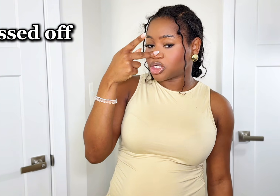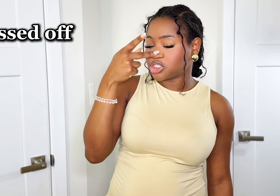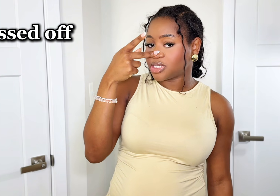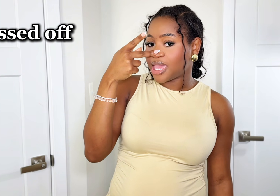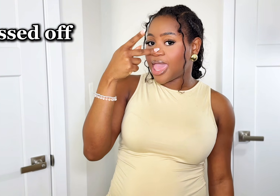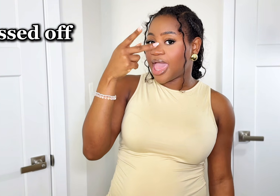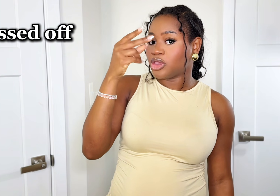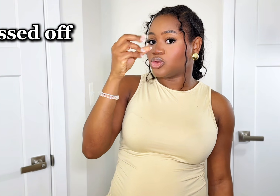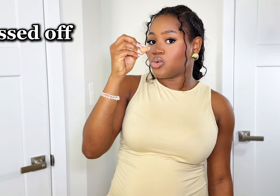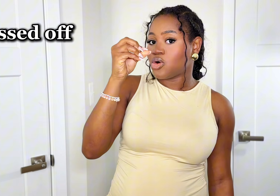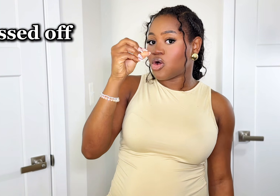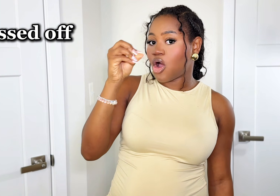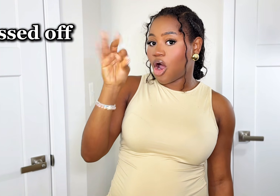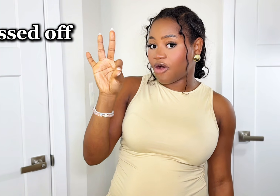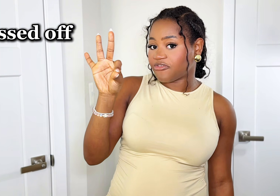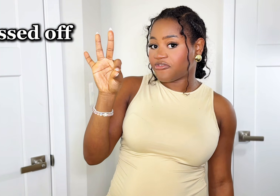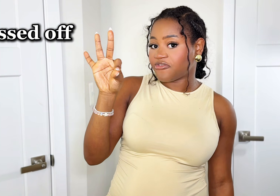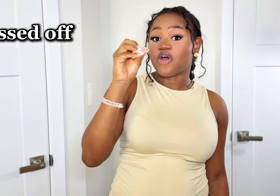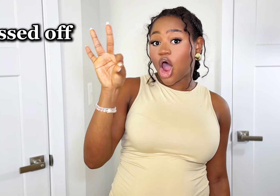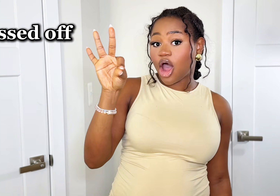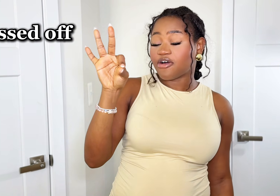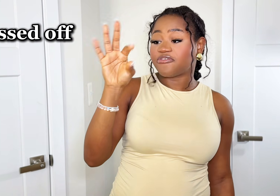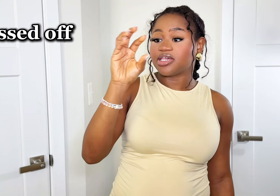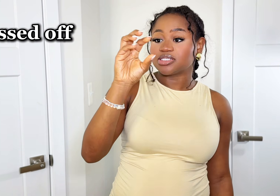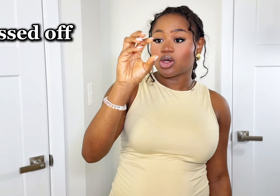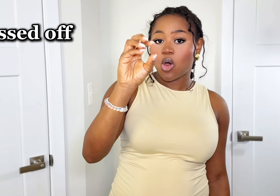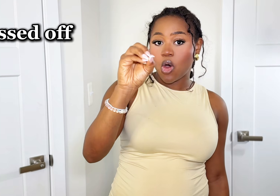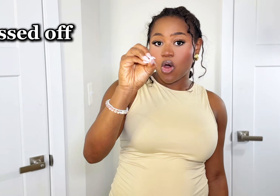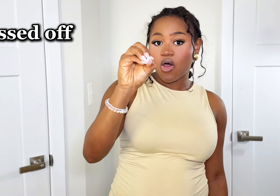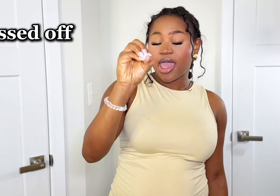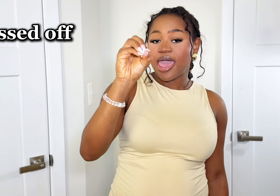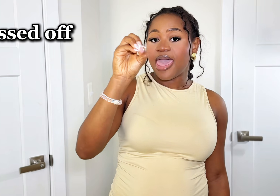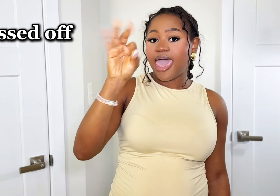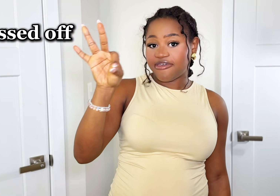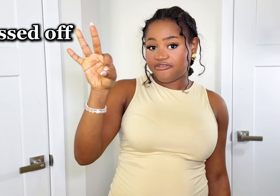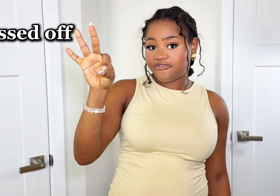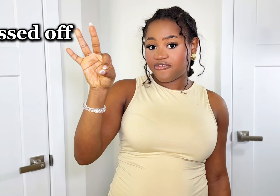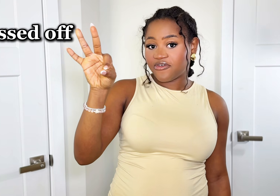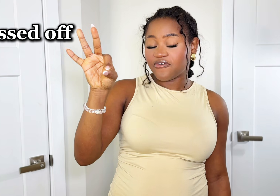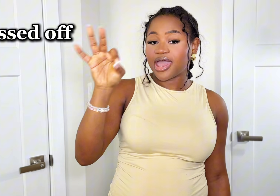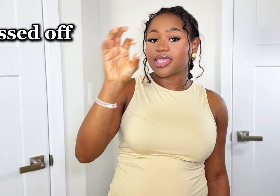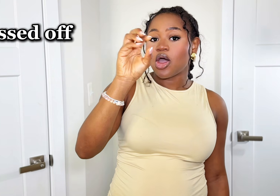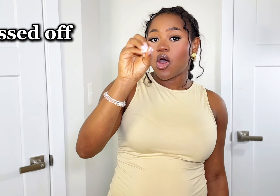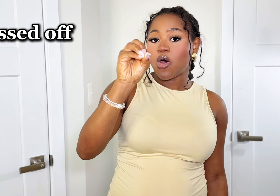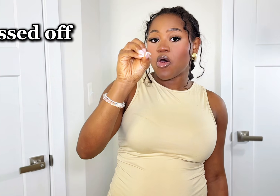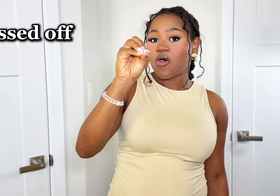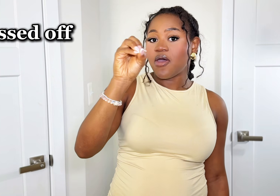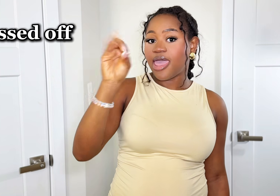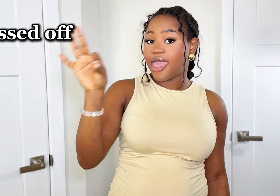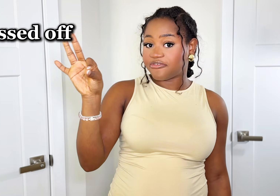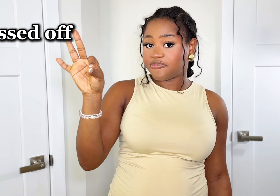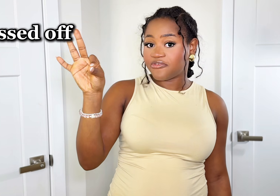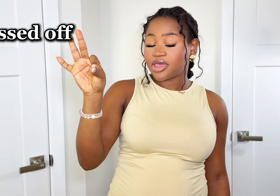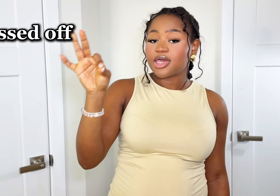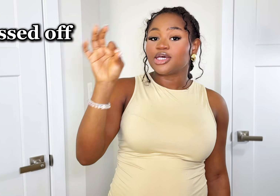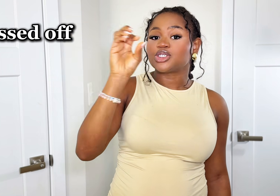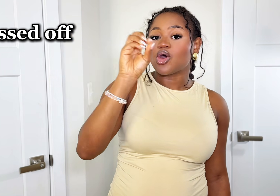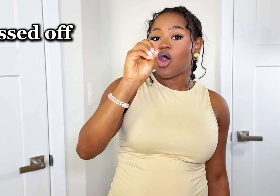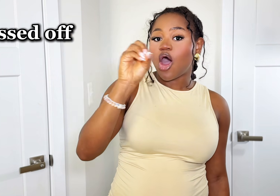touch, and you do off. For off is O-F, right? O-F. So